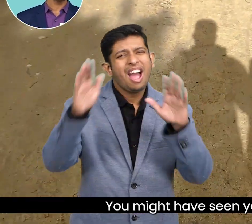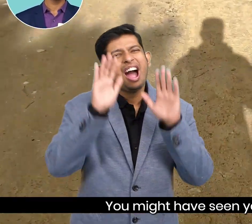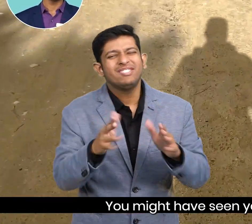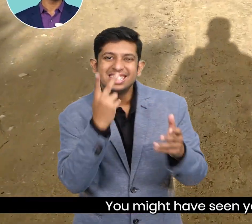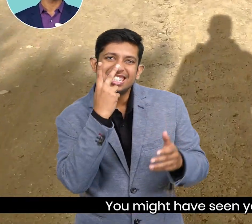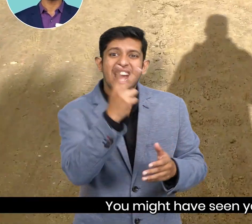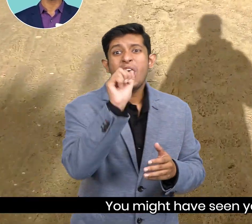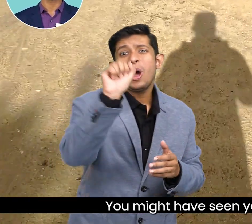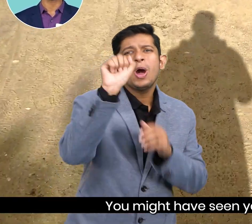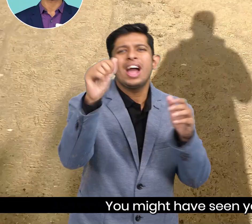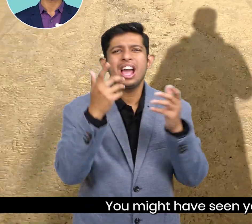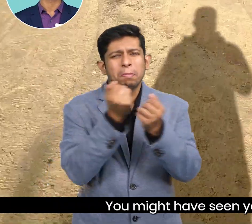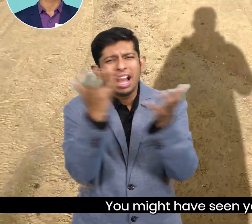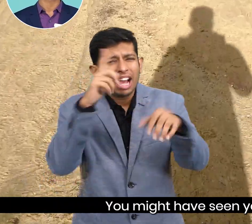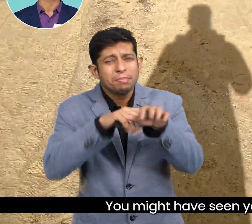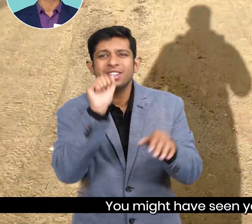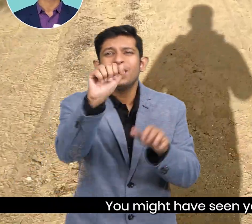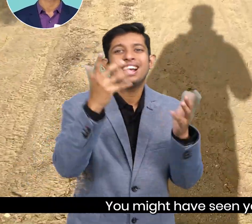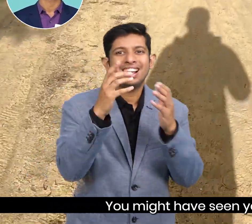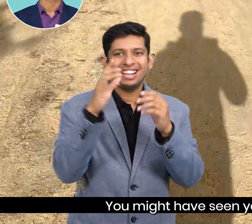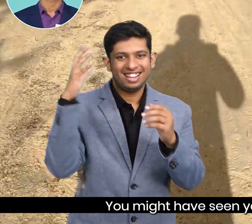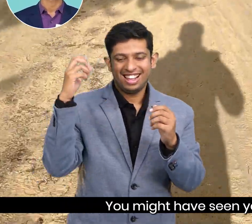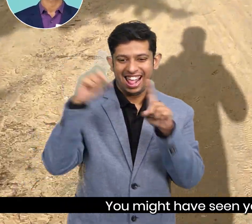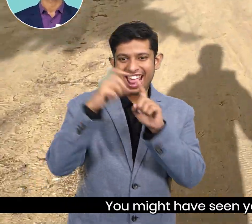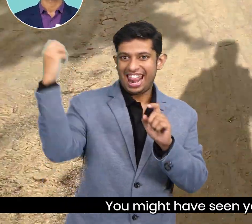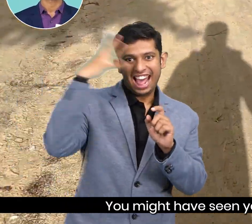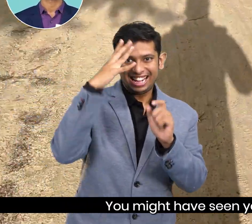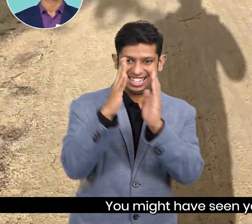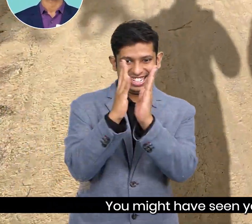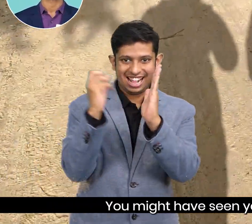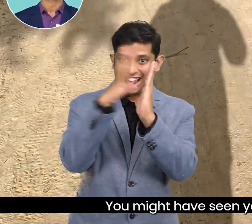You might have seen your shadow many times.